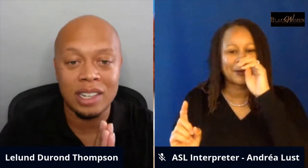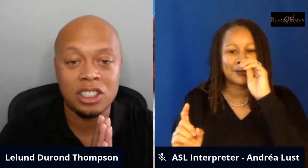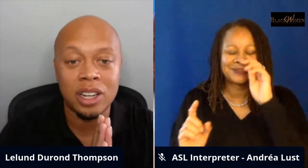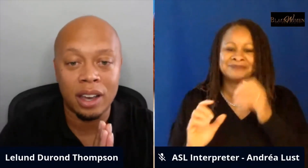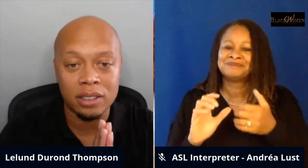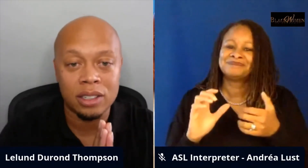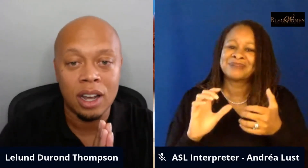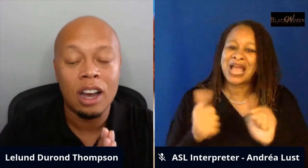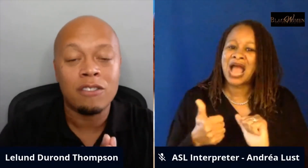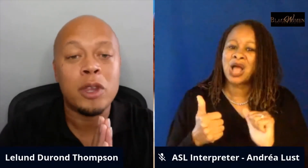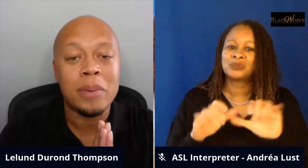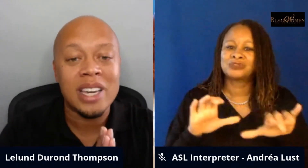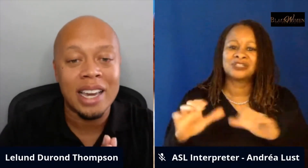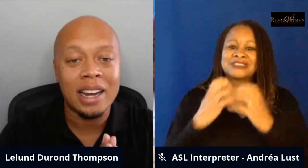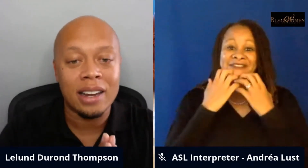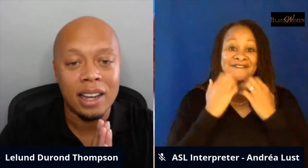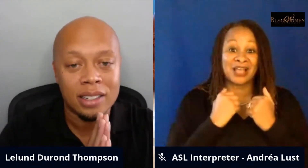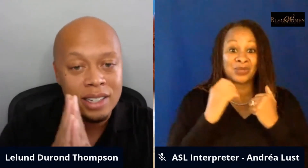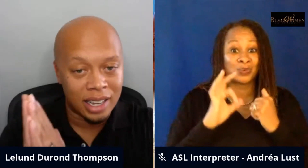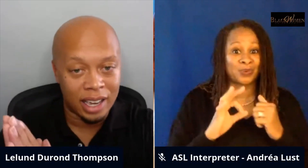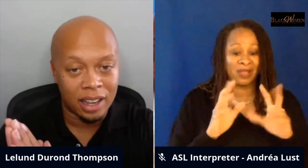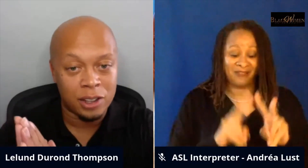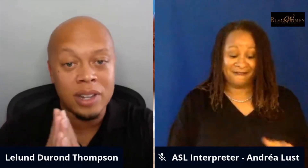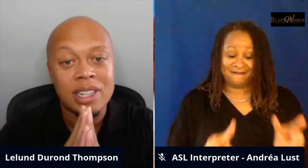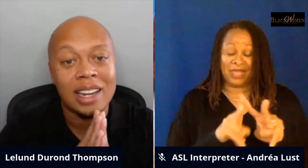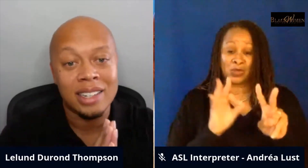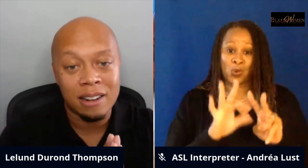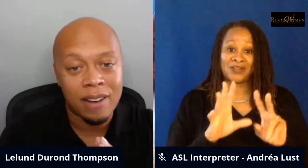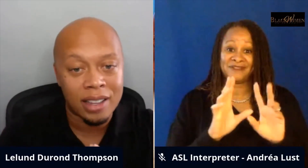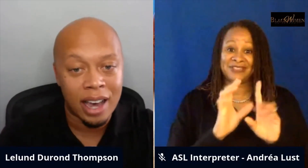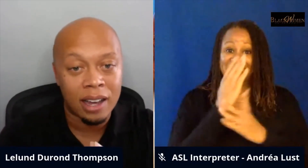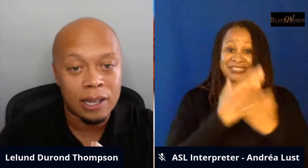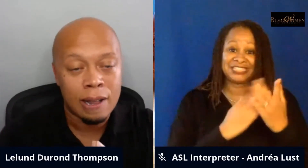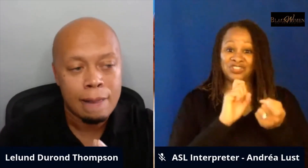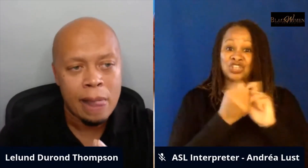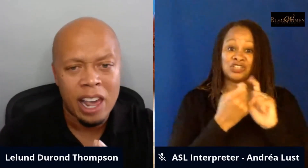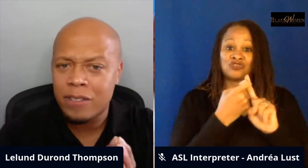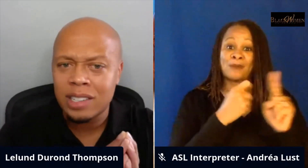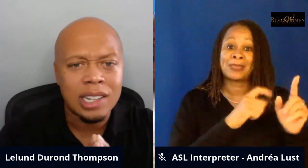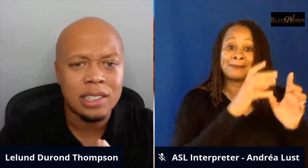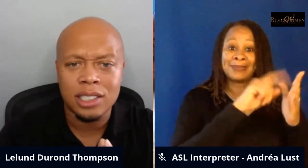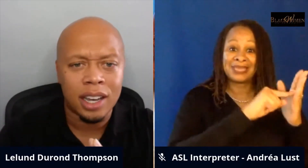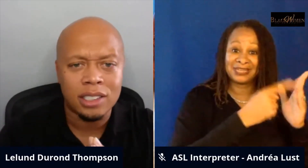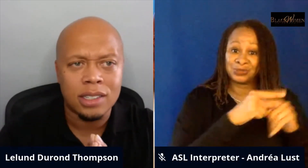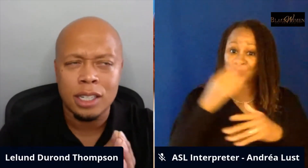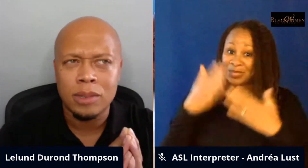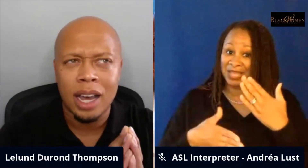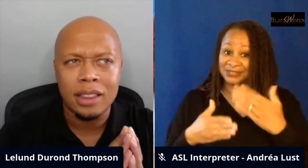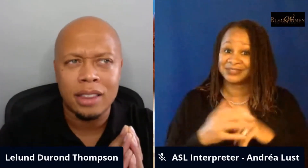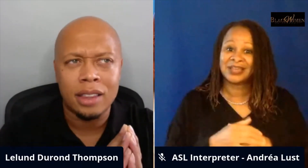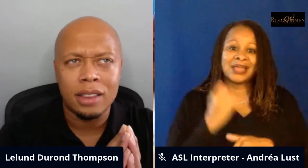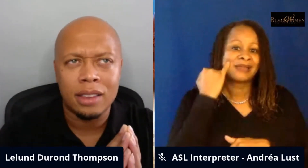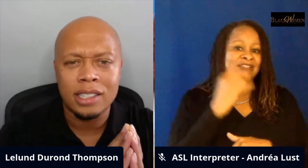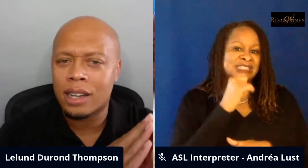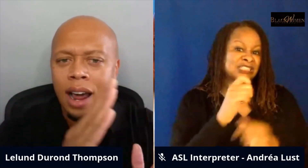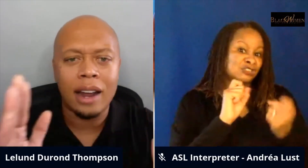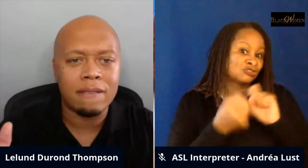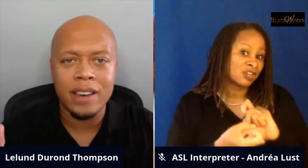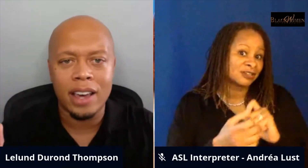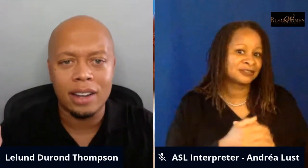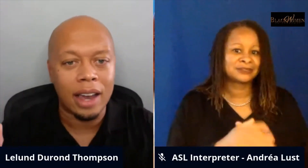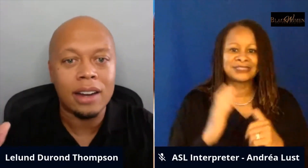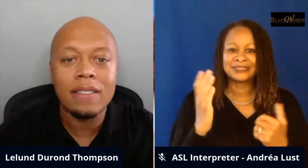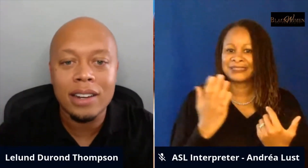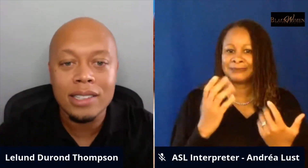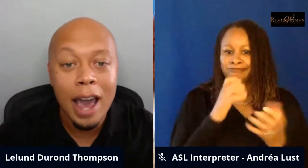the scene change from the beginning to the end? You need to identify that. If it doesn't change, it seems like it's a